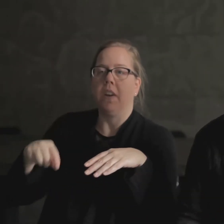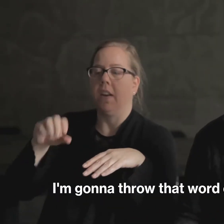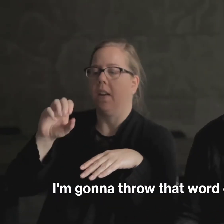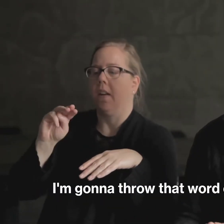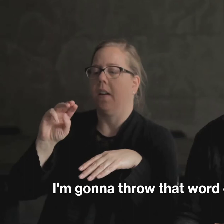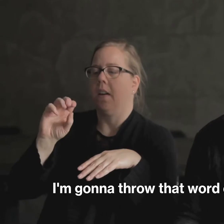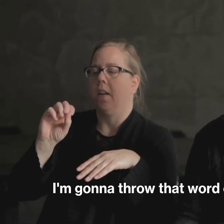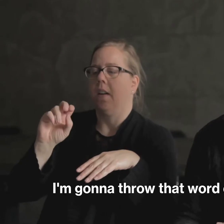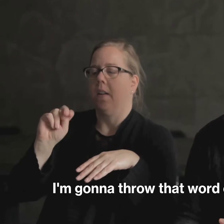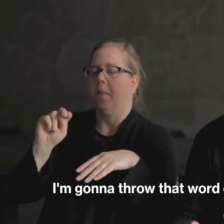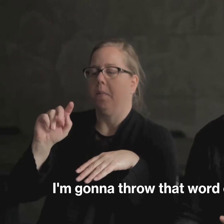going to throw that word out there.